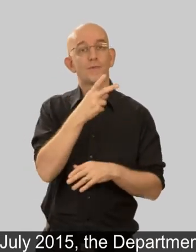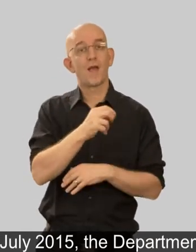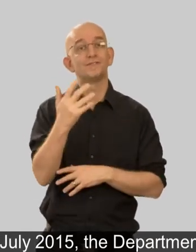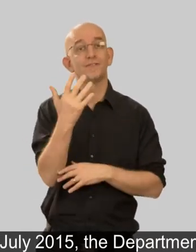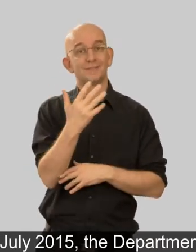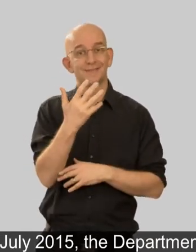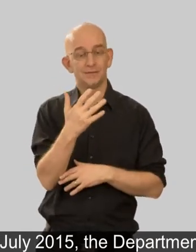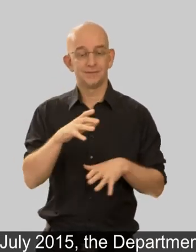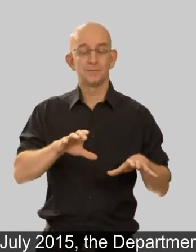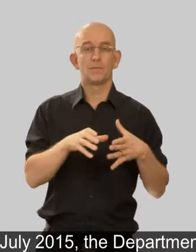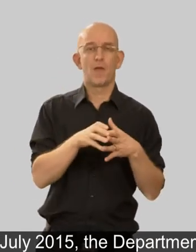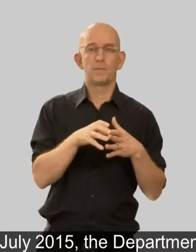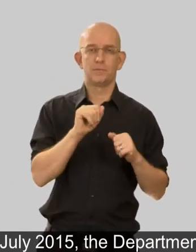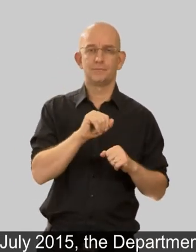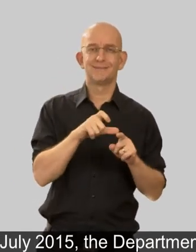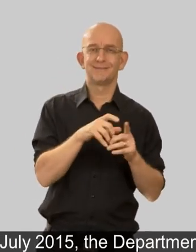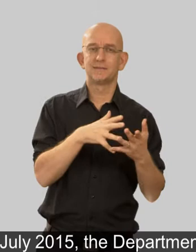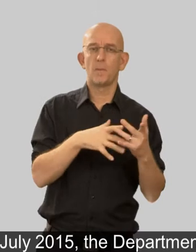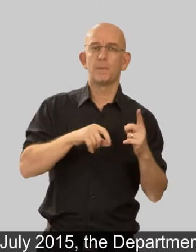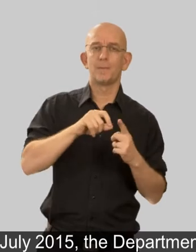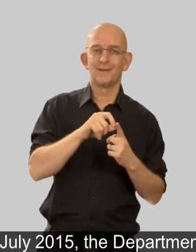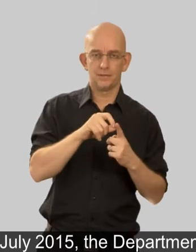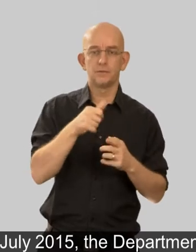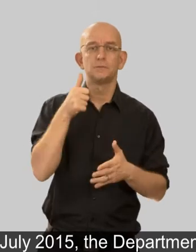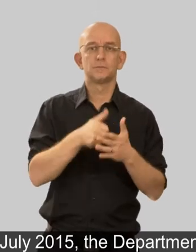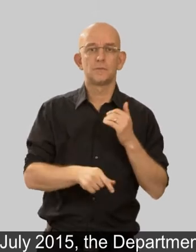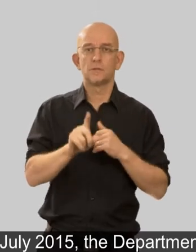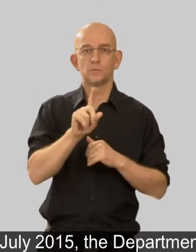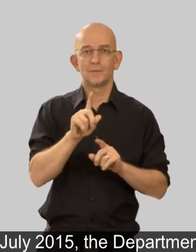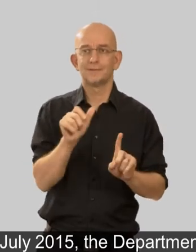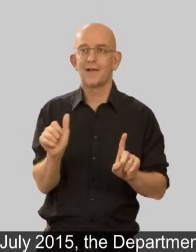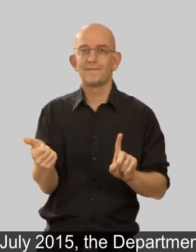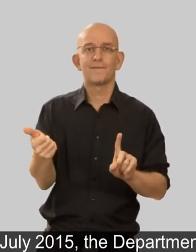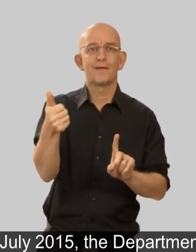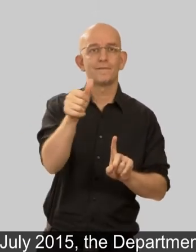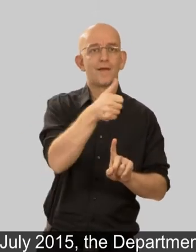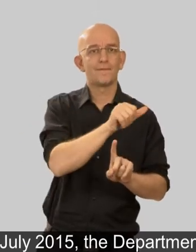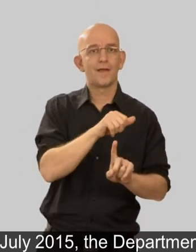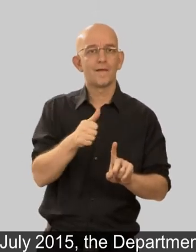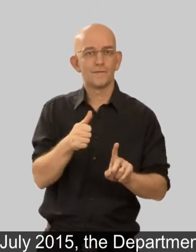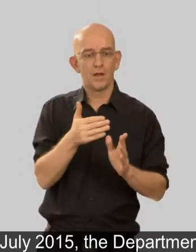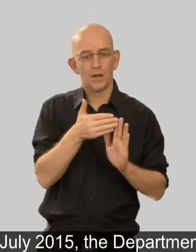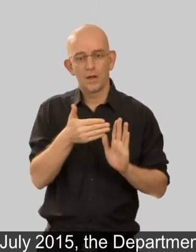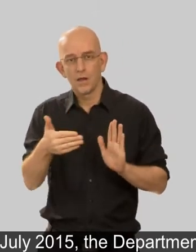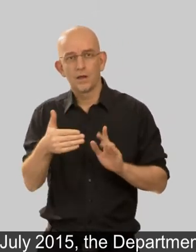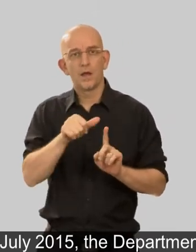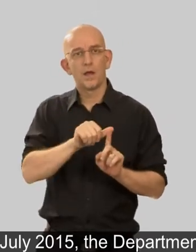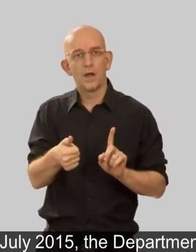In July 2015, the Department began a phased reassessment